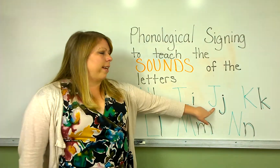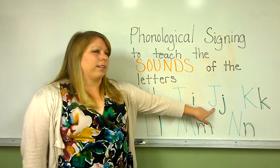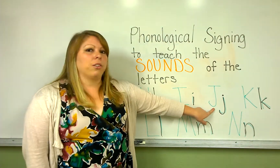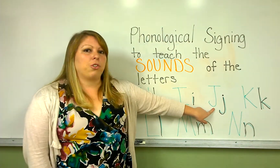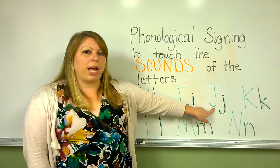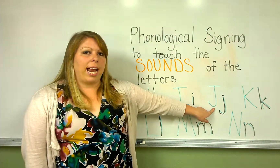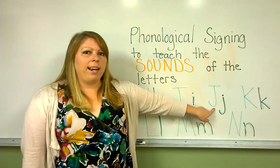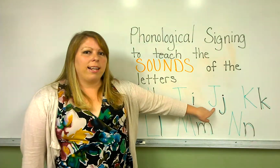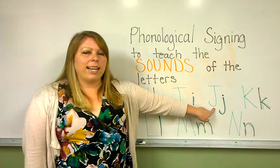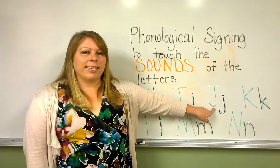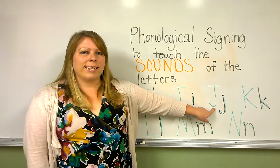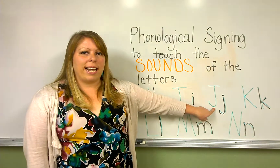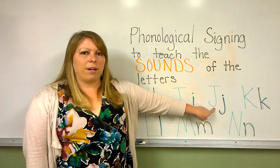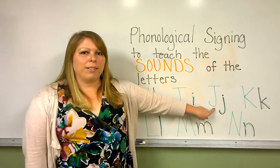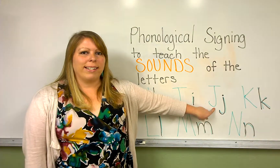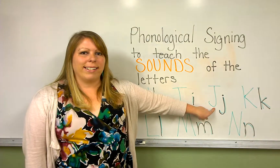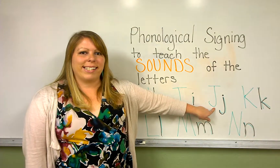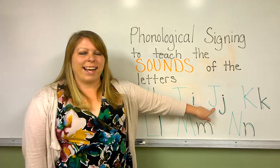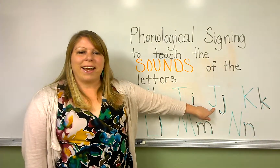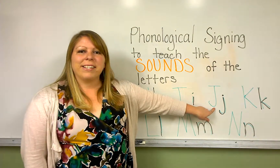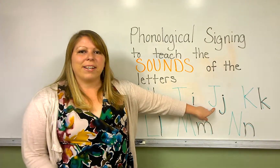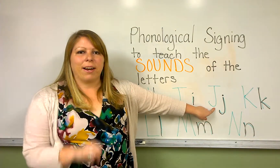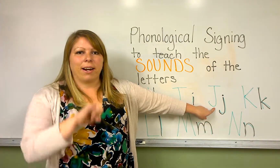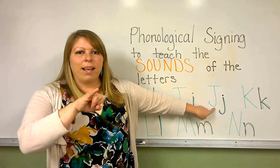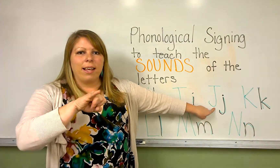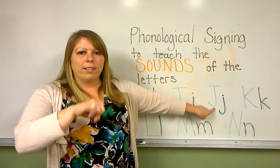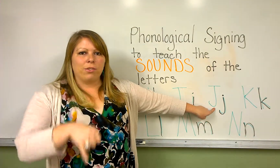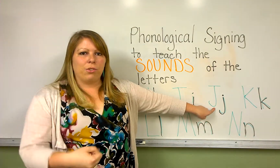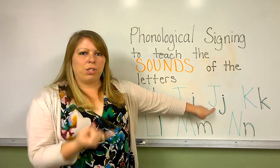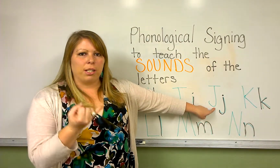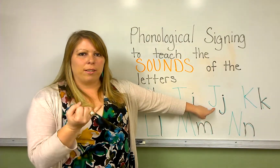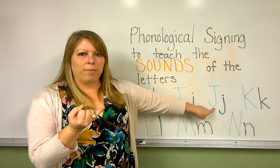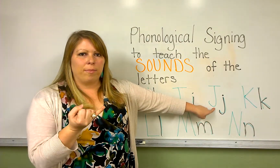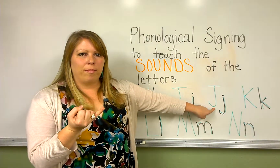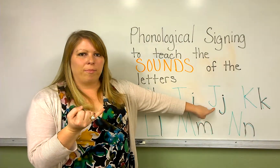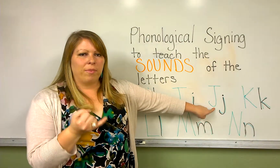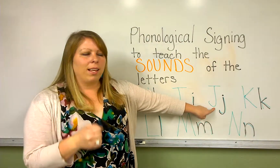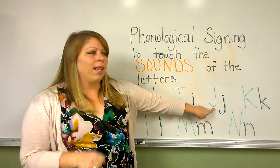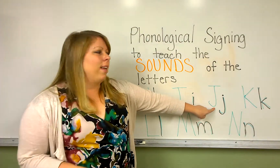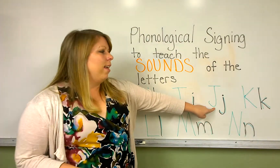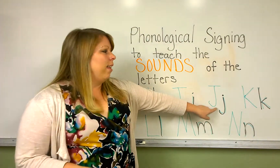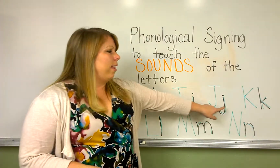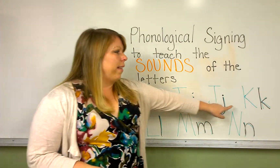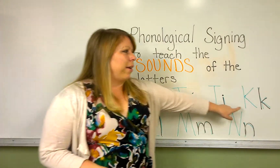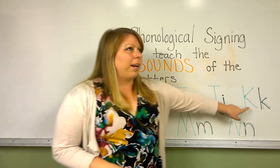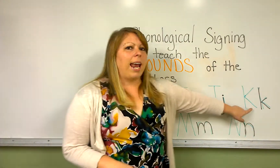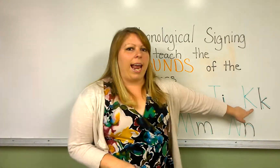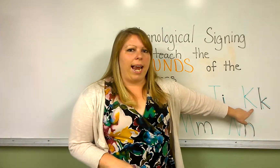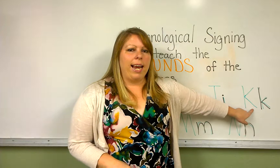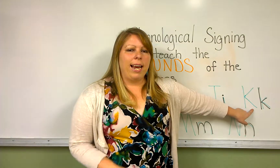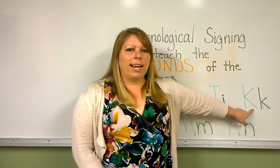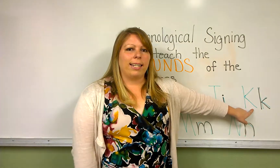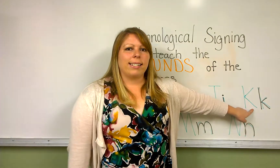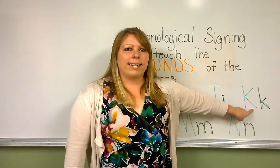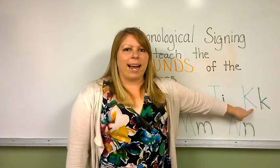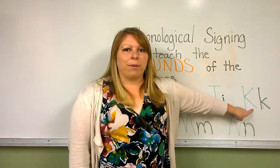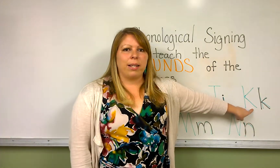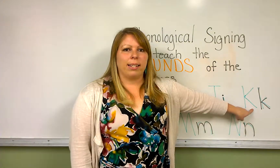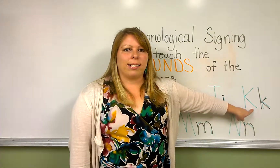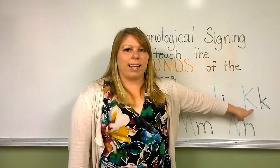letter J. Its sounds and signs are J. The letter K. Its sound and